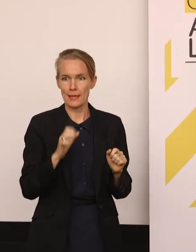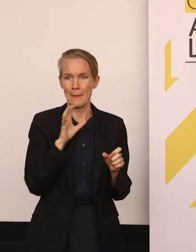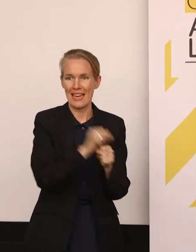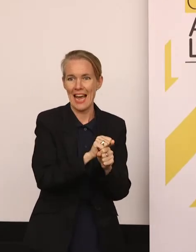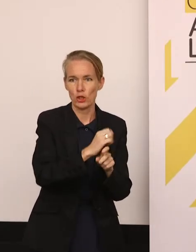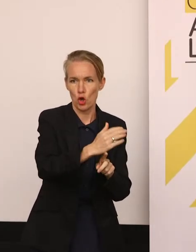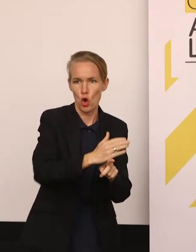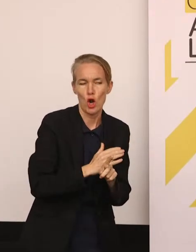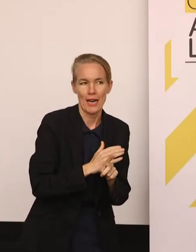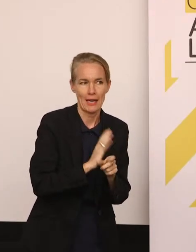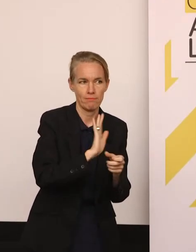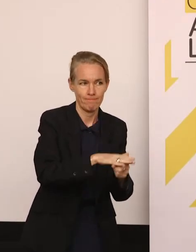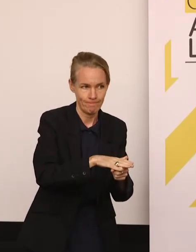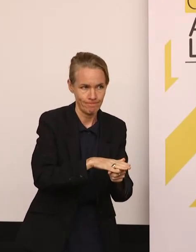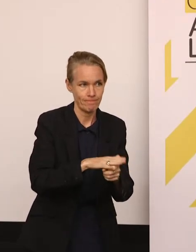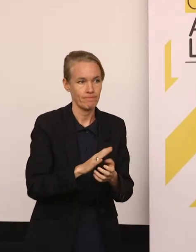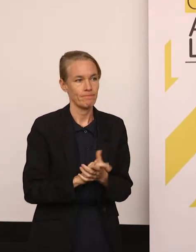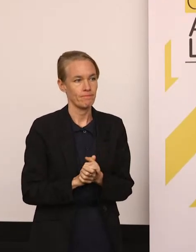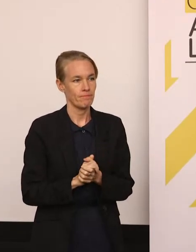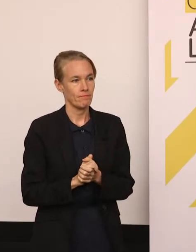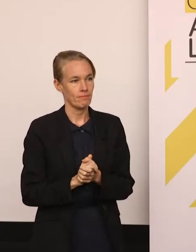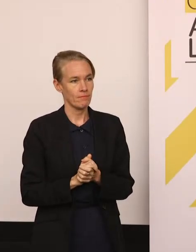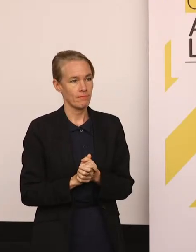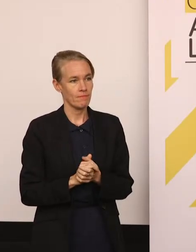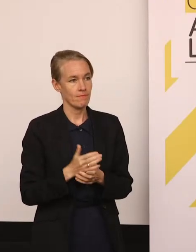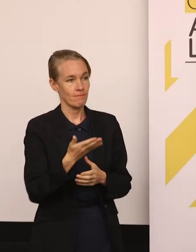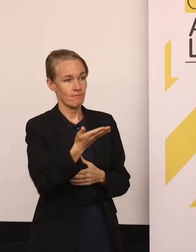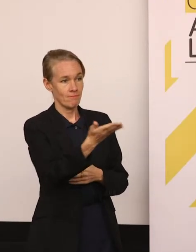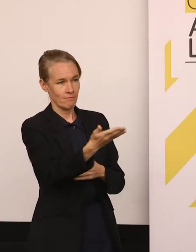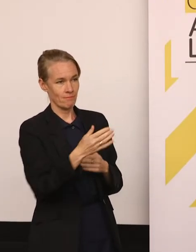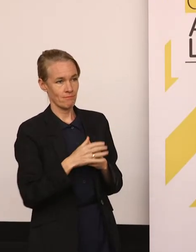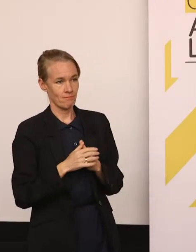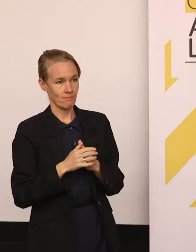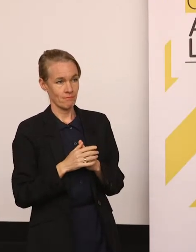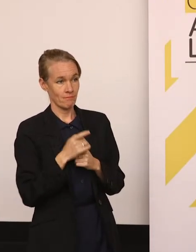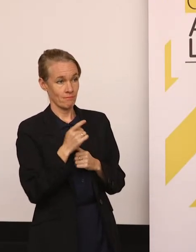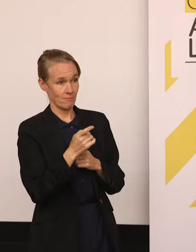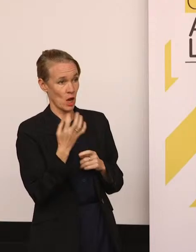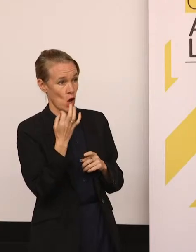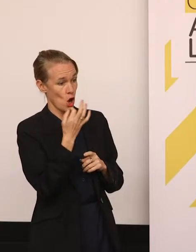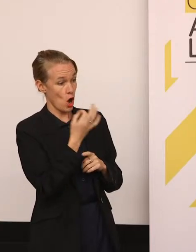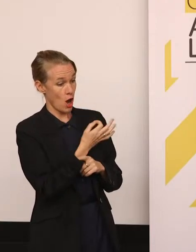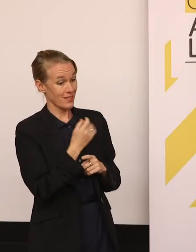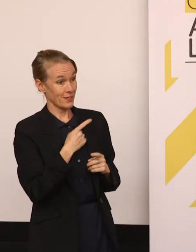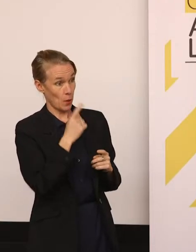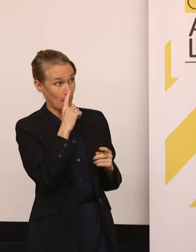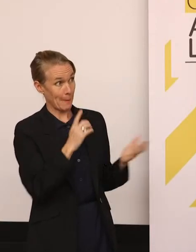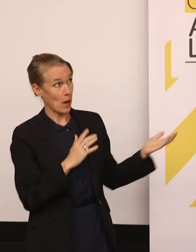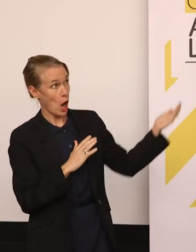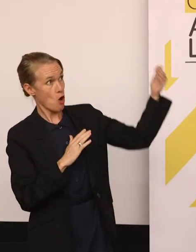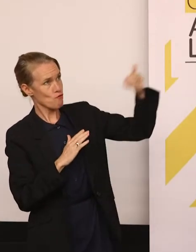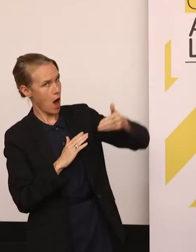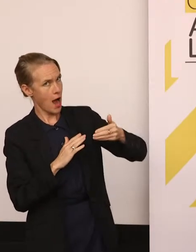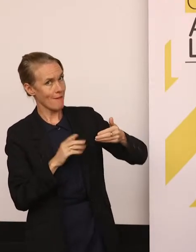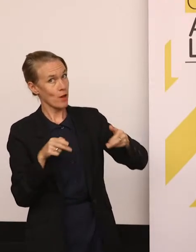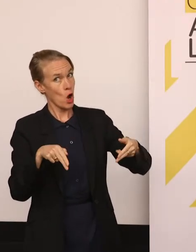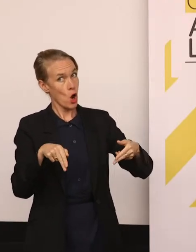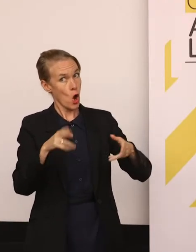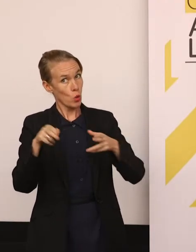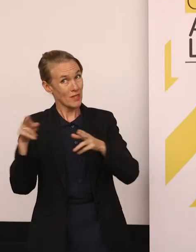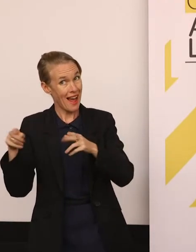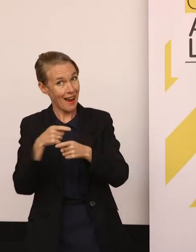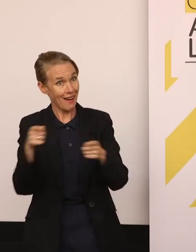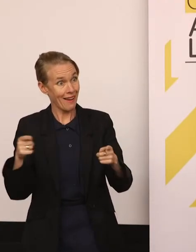a day into managed isolation facilities? What's the capacity there? My understanding is it's around 250 per day? Yeah, it's somewhere between 200